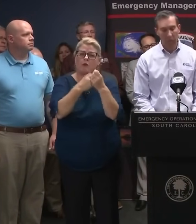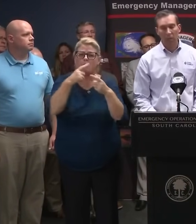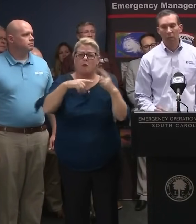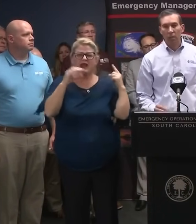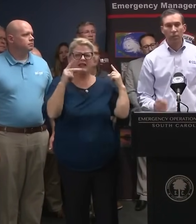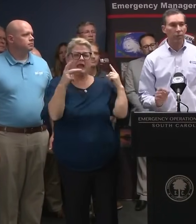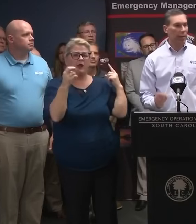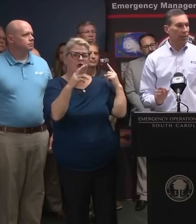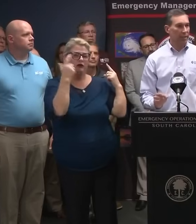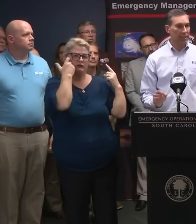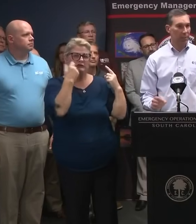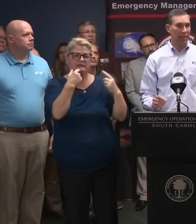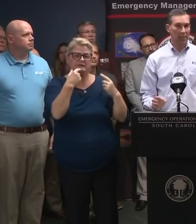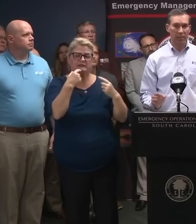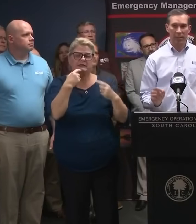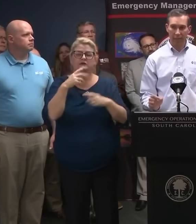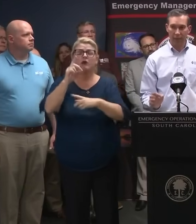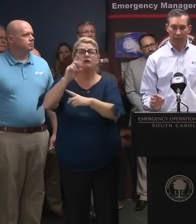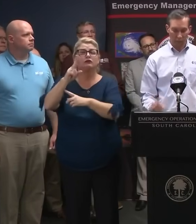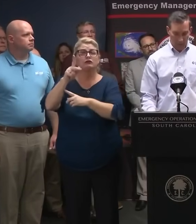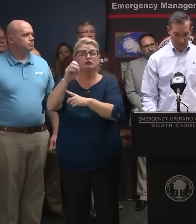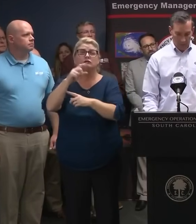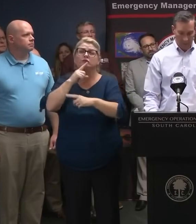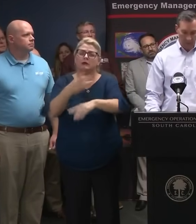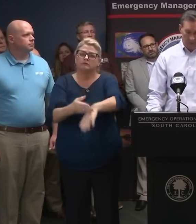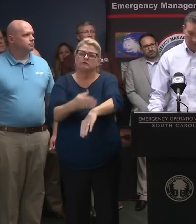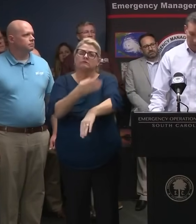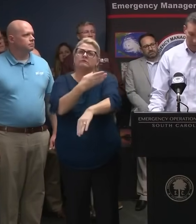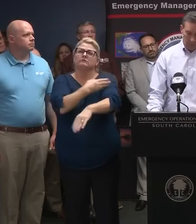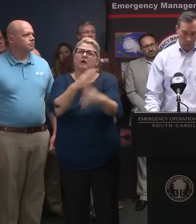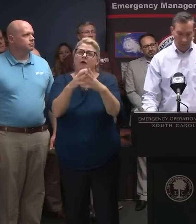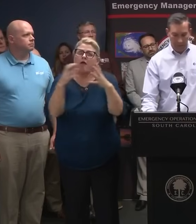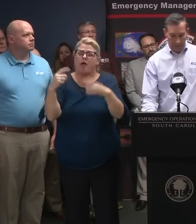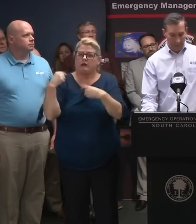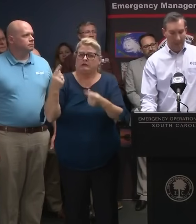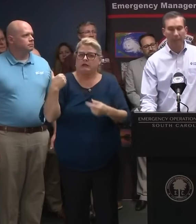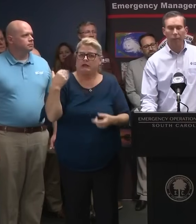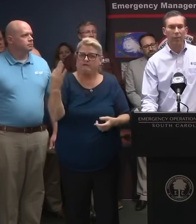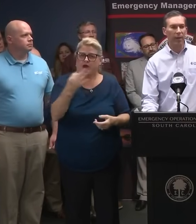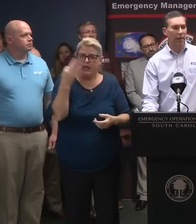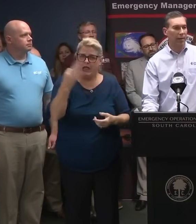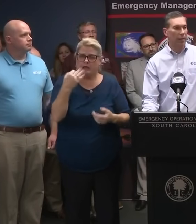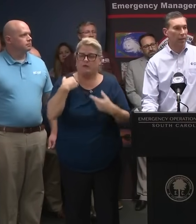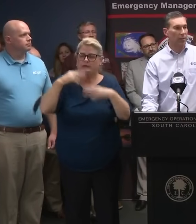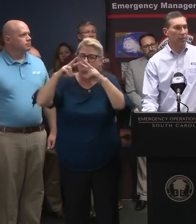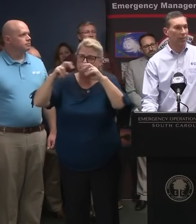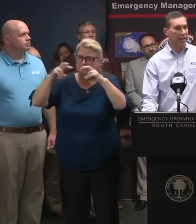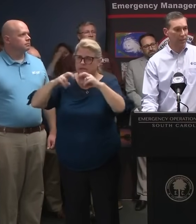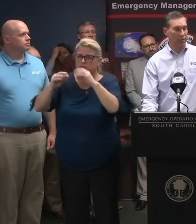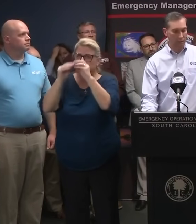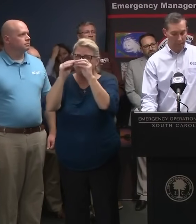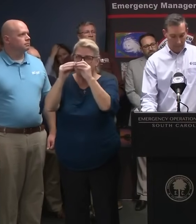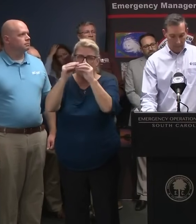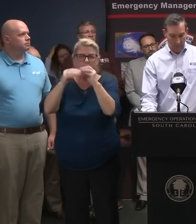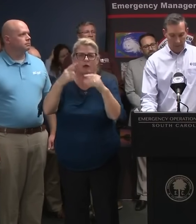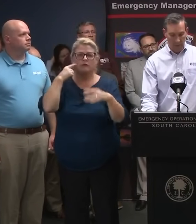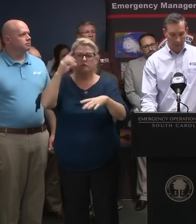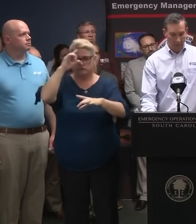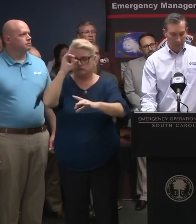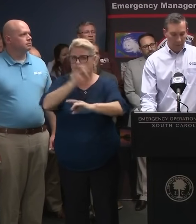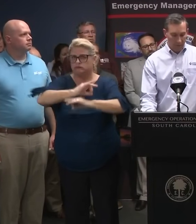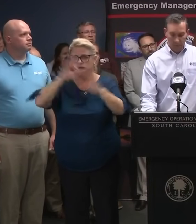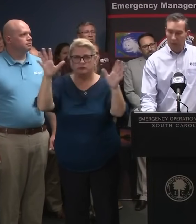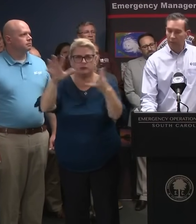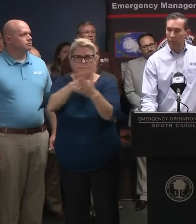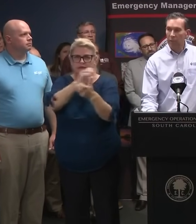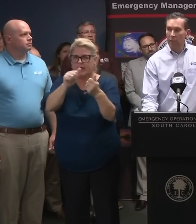about. So Duke Energy has made significant progress since Friday morning assessing and repairing the substantial damage